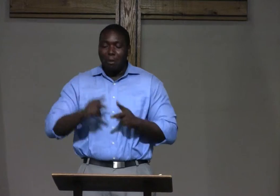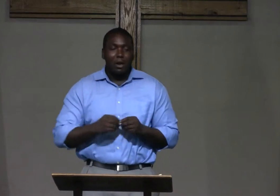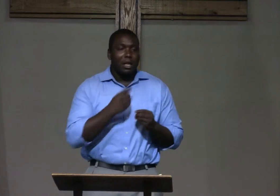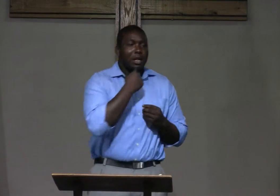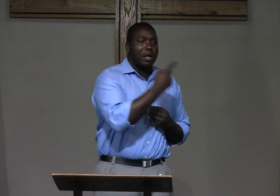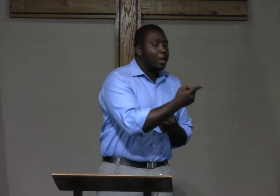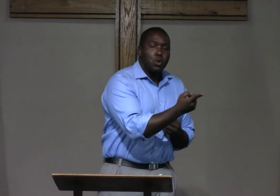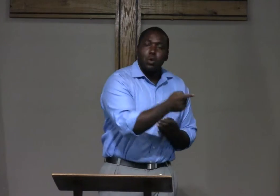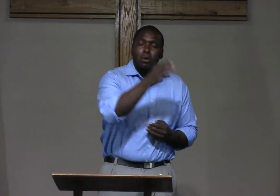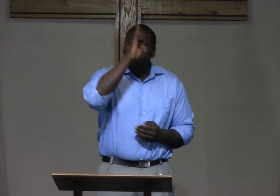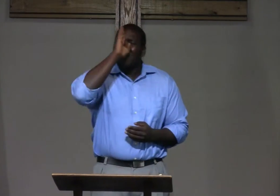from God.